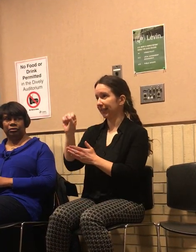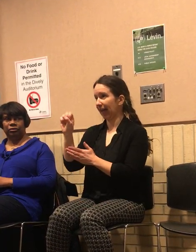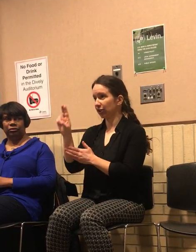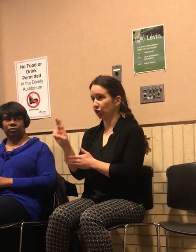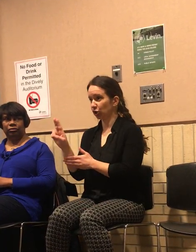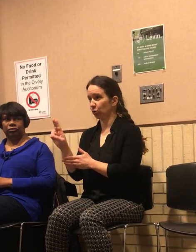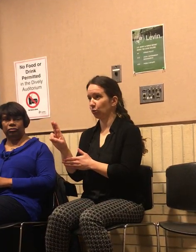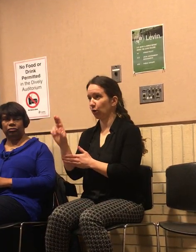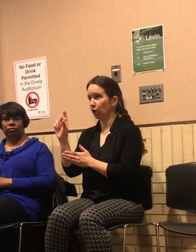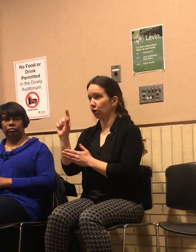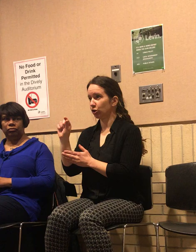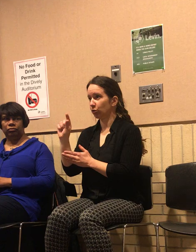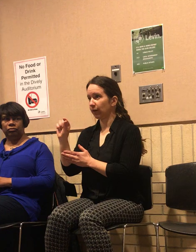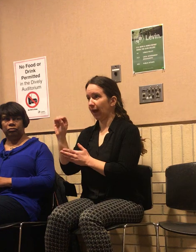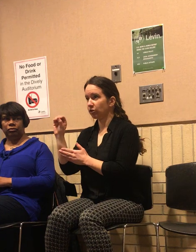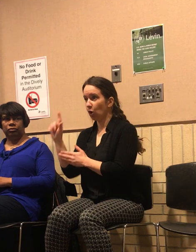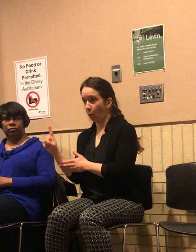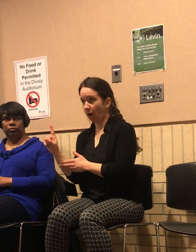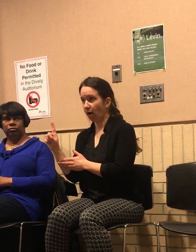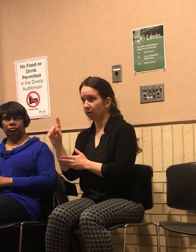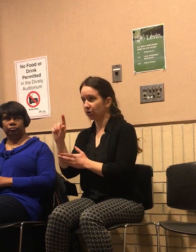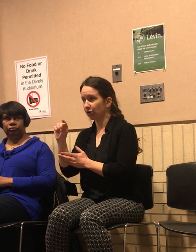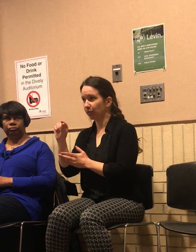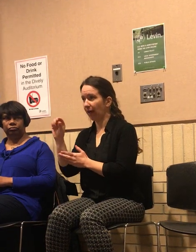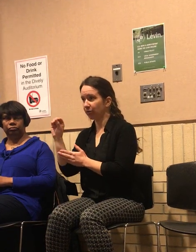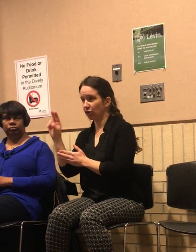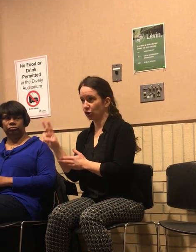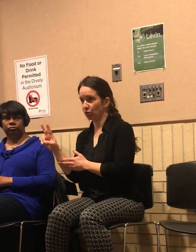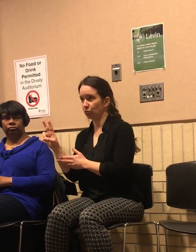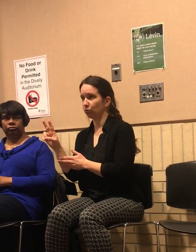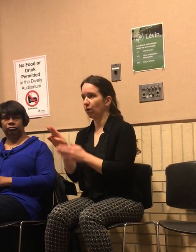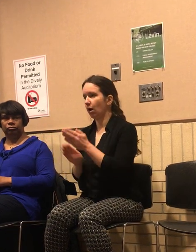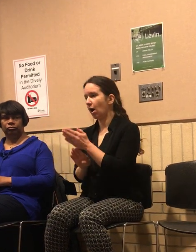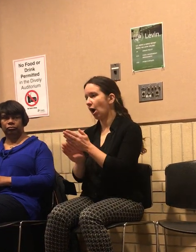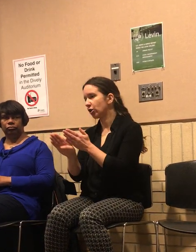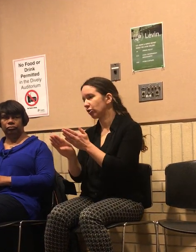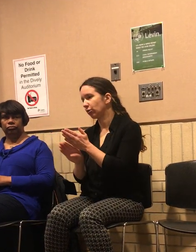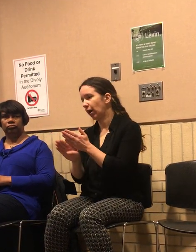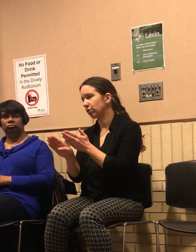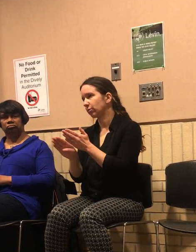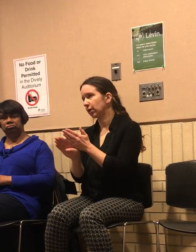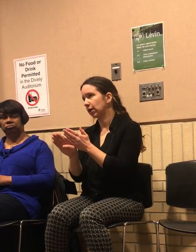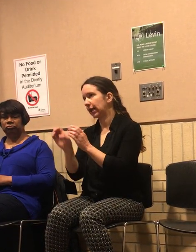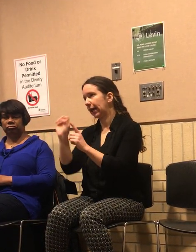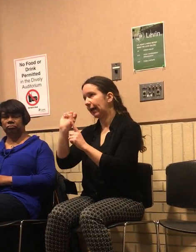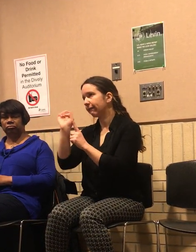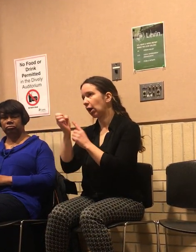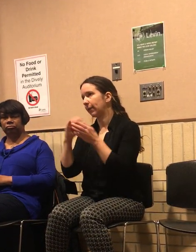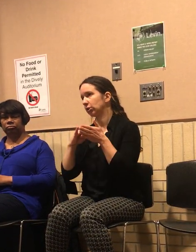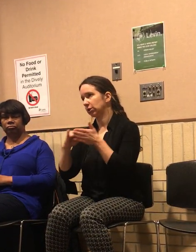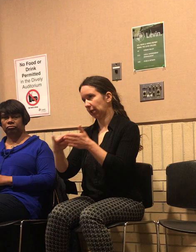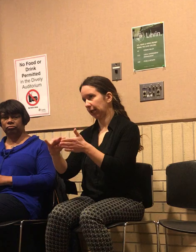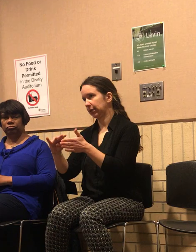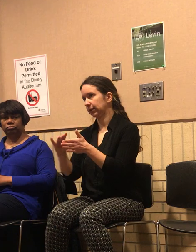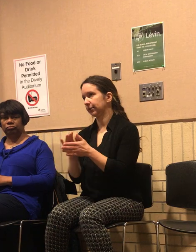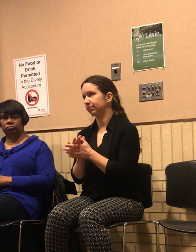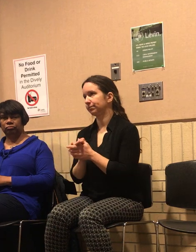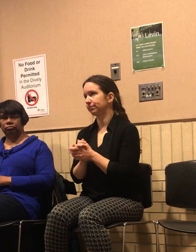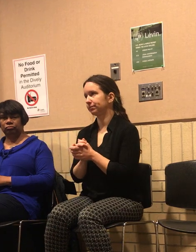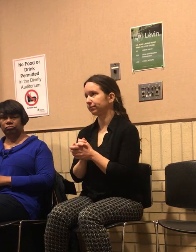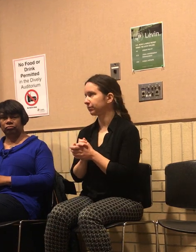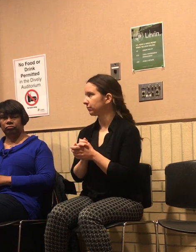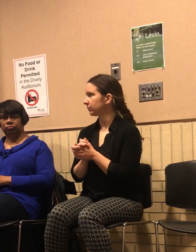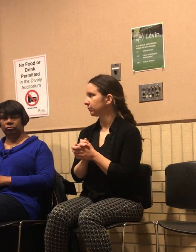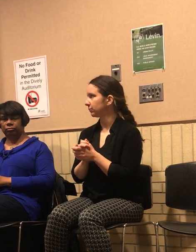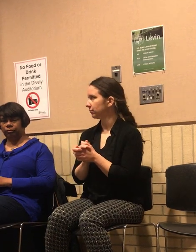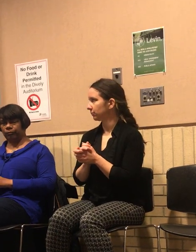2001 or 2002 with my undergraduate in environmental studies. After that, and